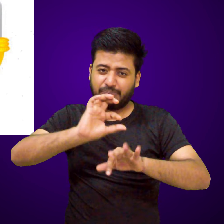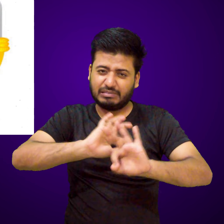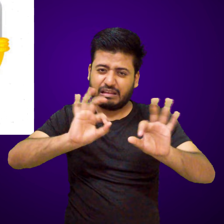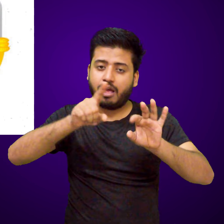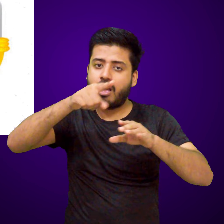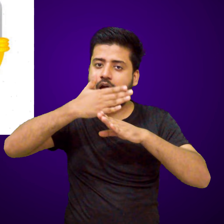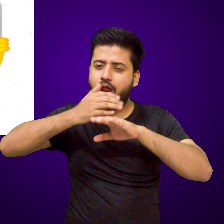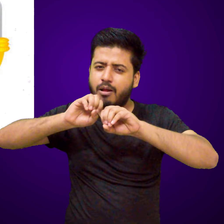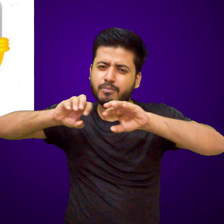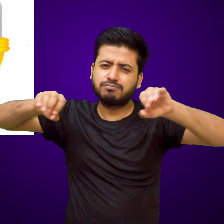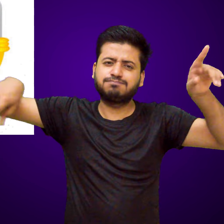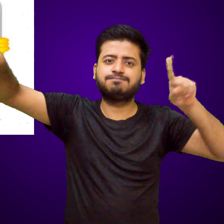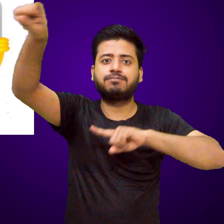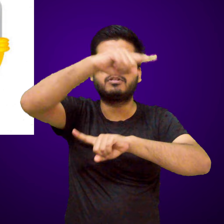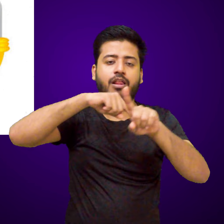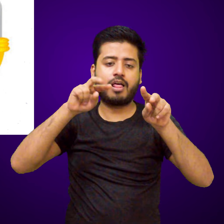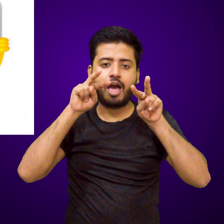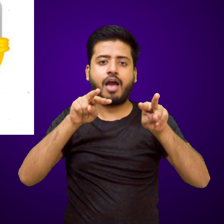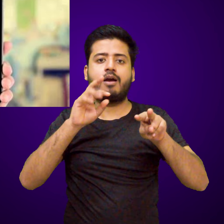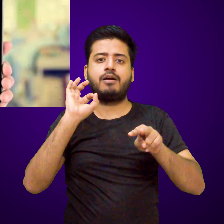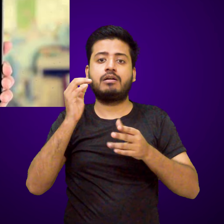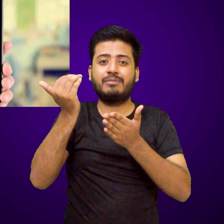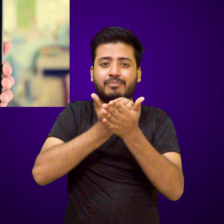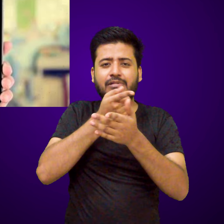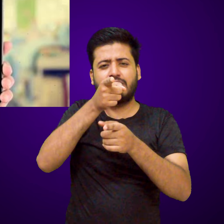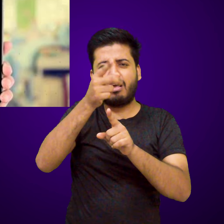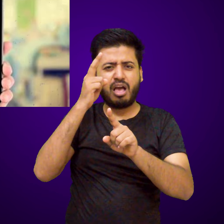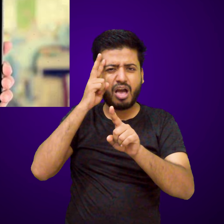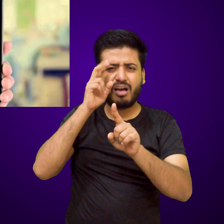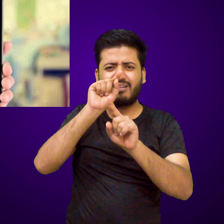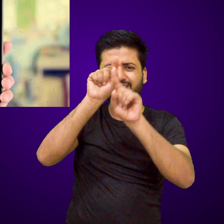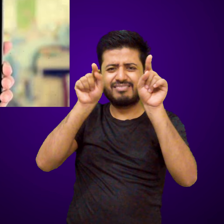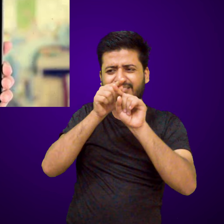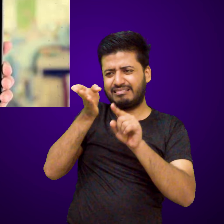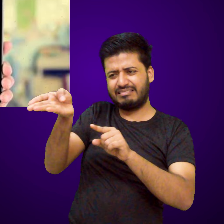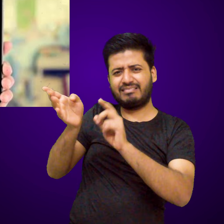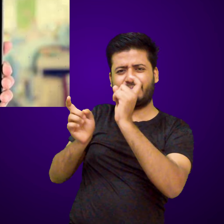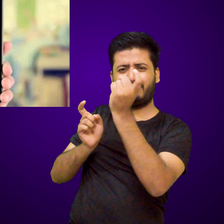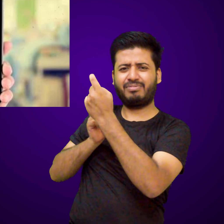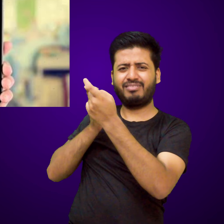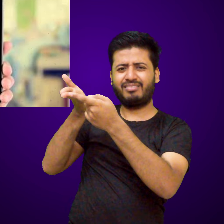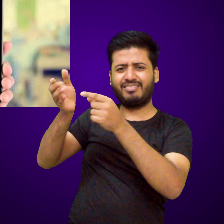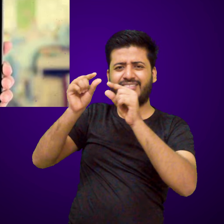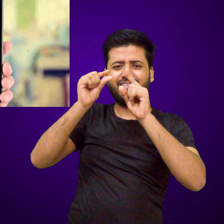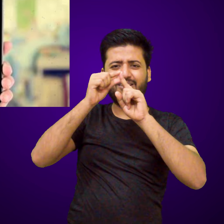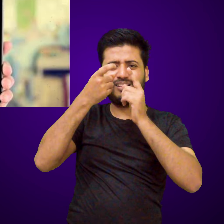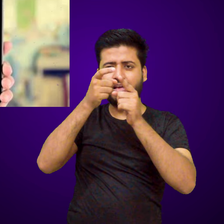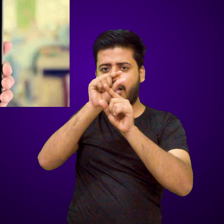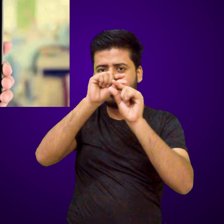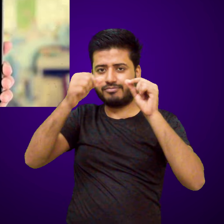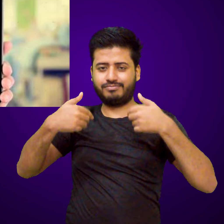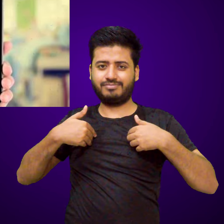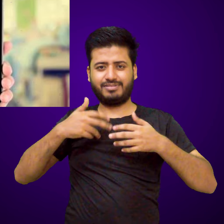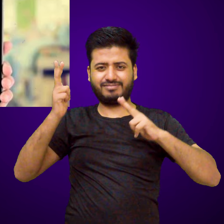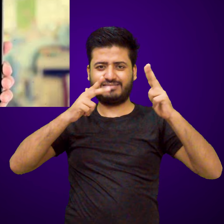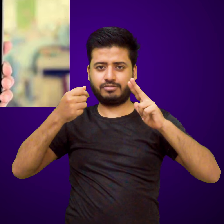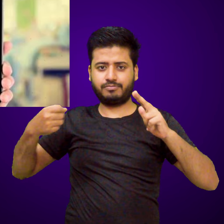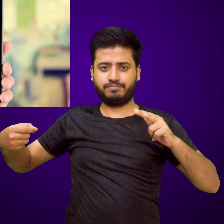sales, upcoming deals, and discounts. Deals Magnet Flipkart Store page. This page also lists Flipkart sales